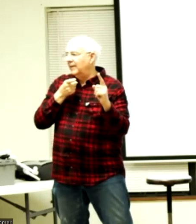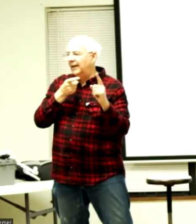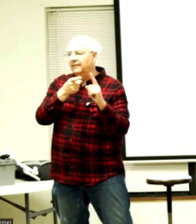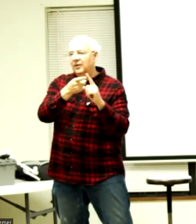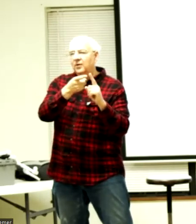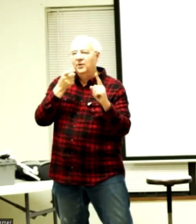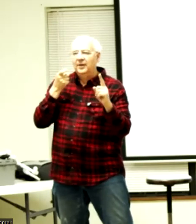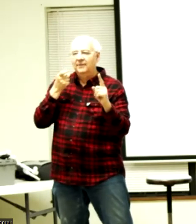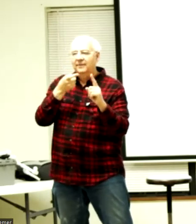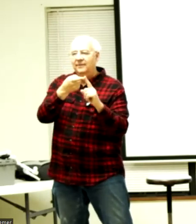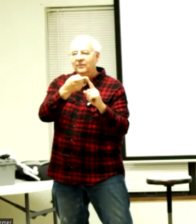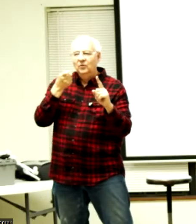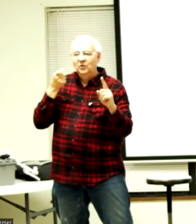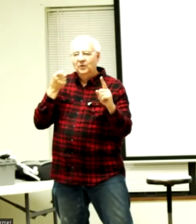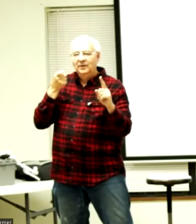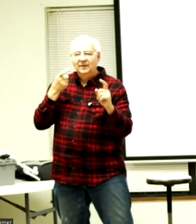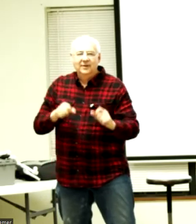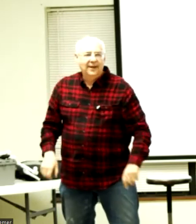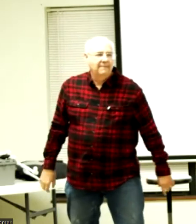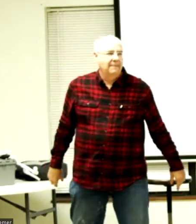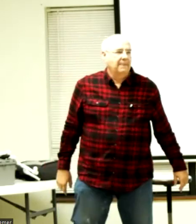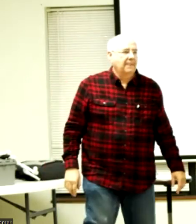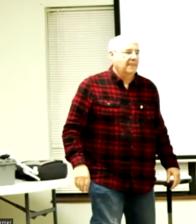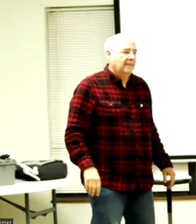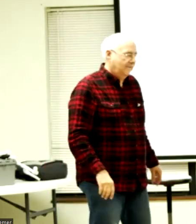Right, so you crook it. Okay, from.